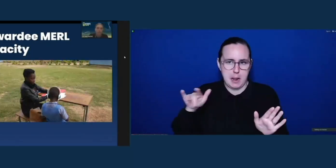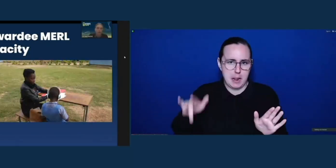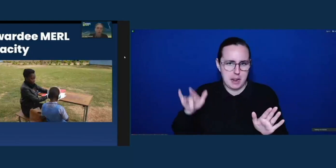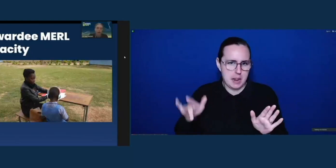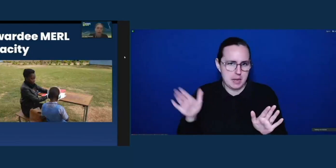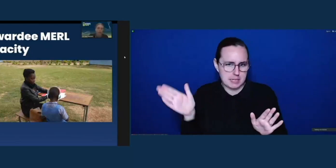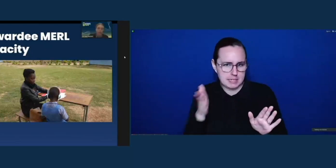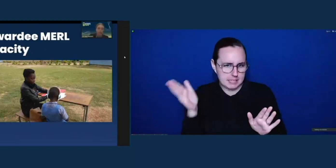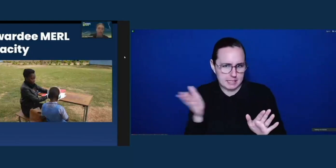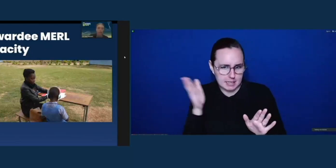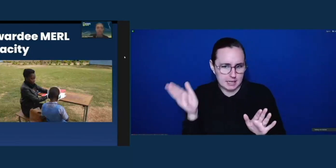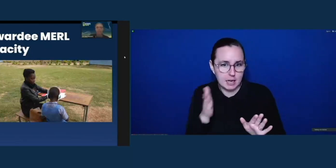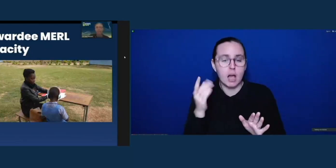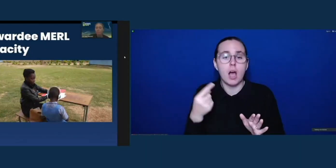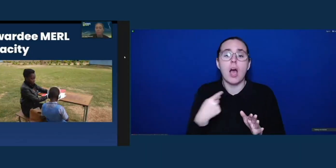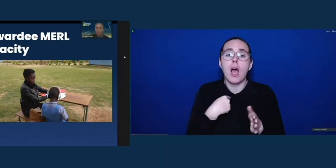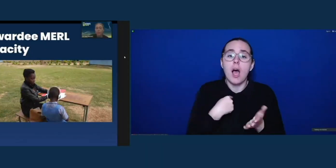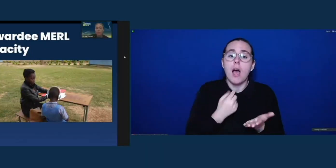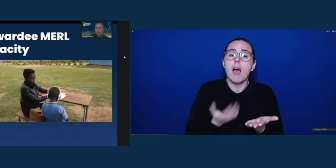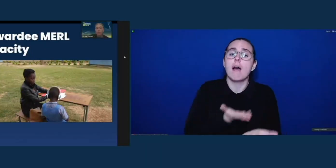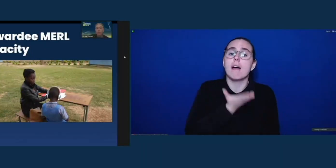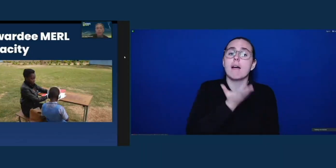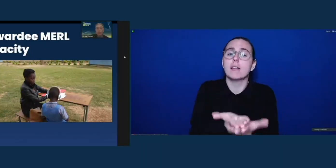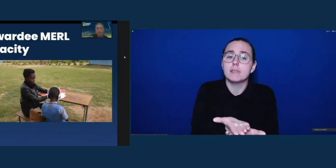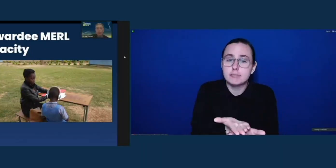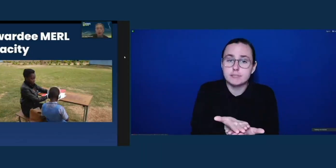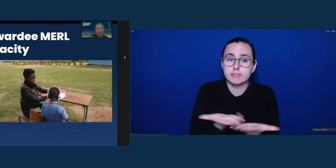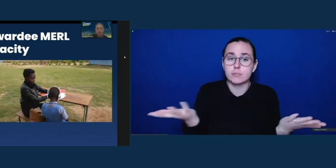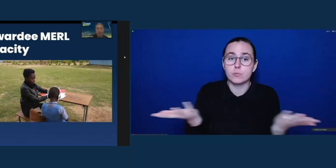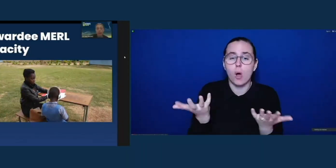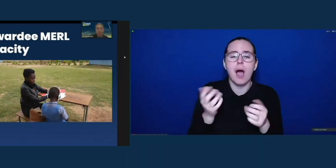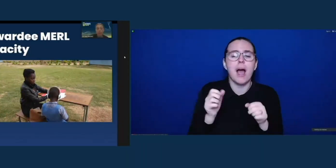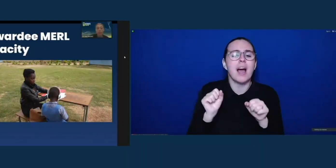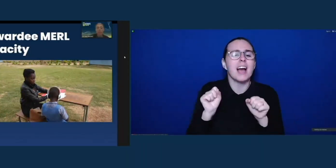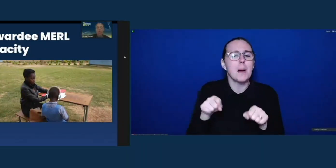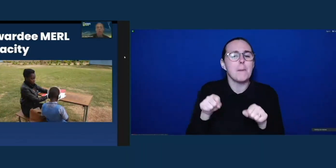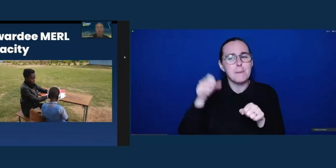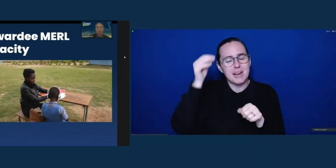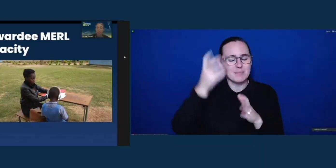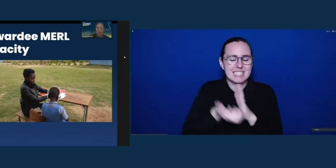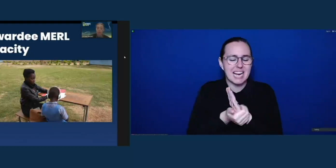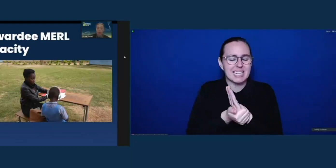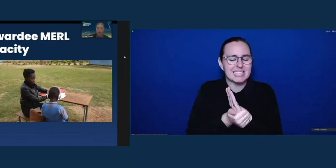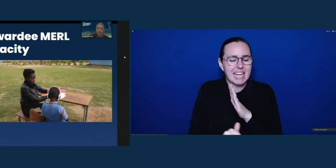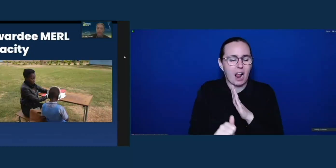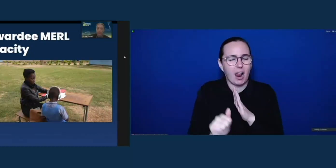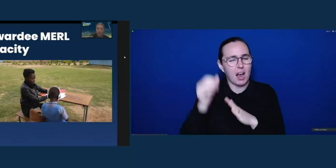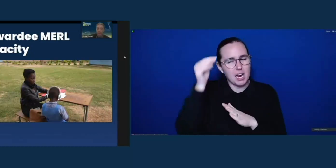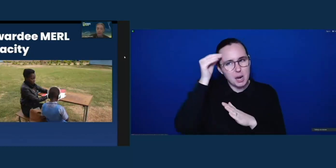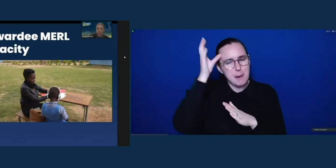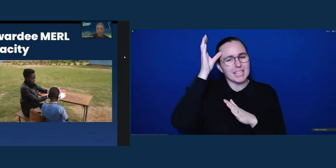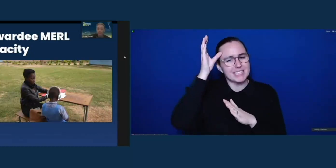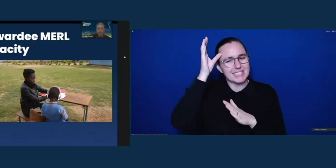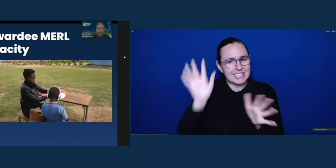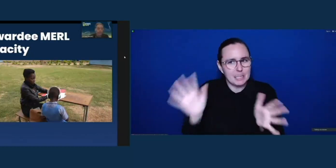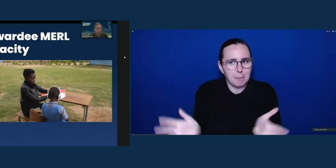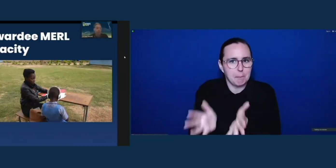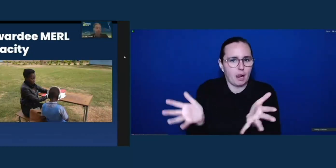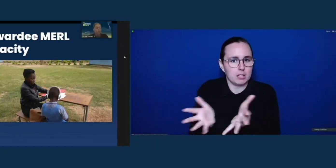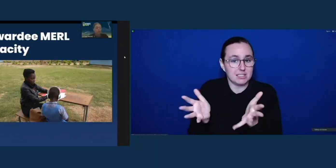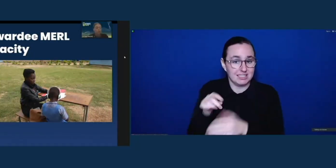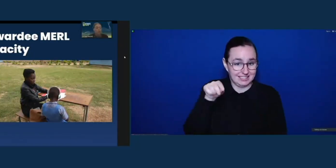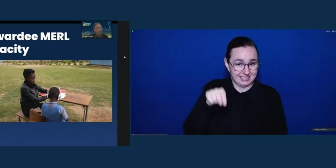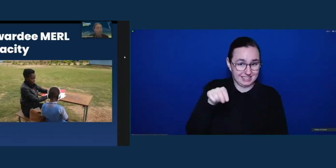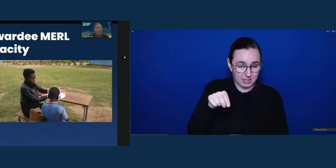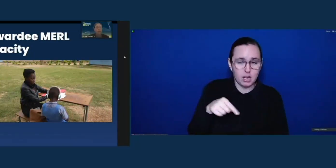awarding moral capacity. So I will say that we think it's quite important based on our experiences